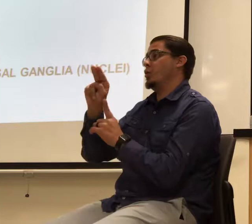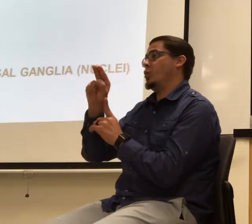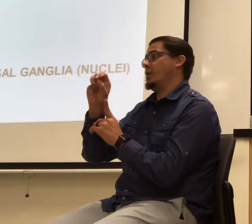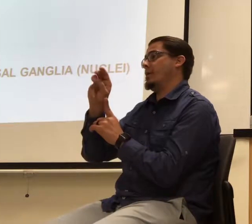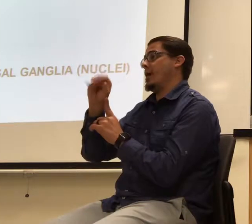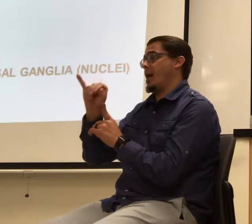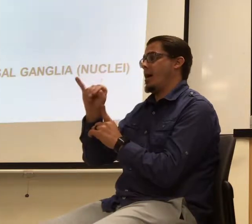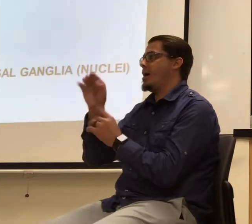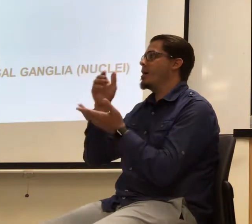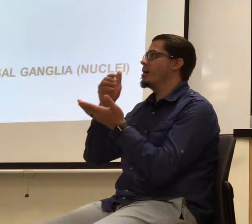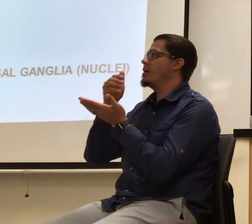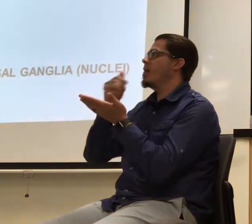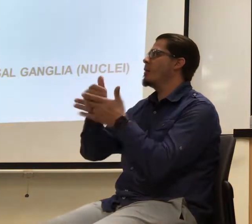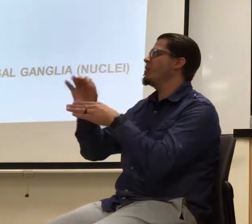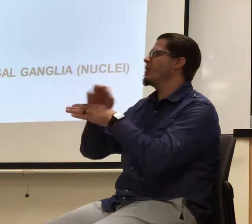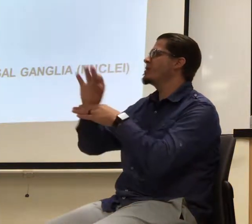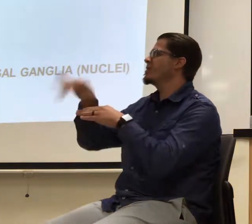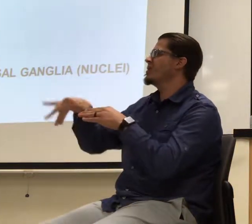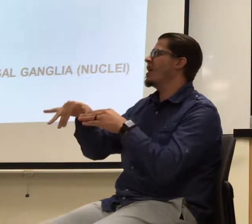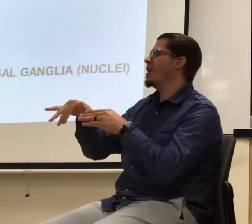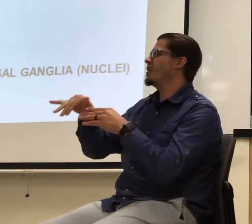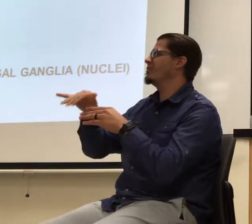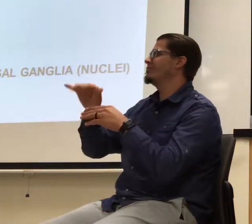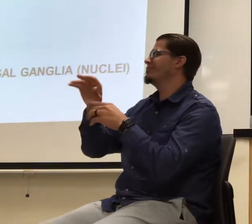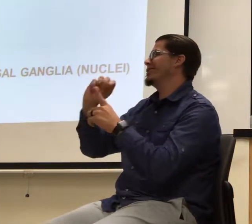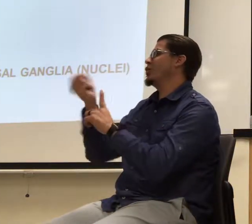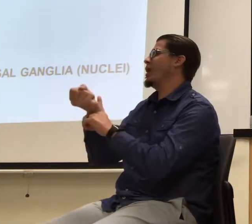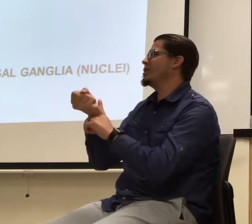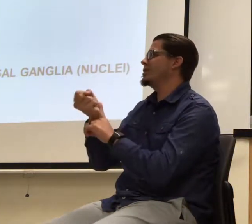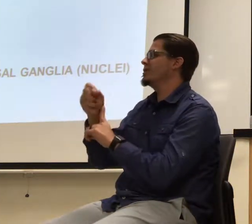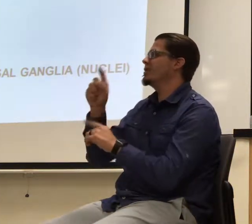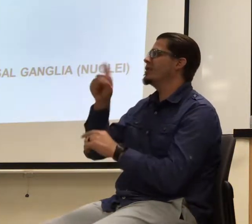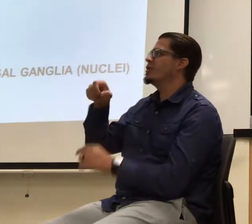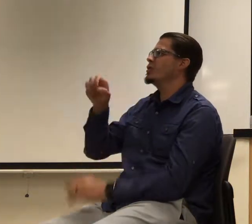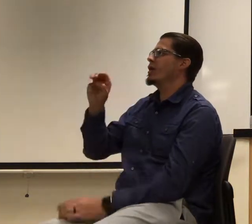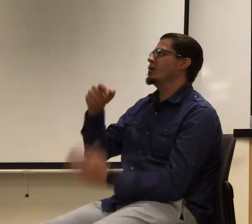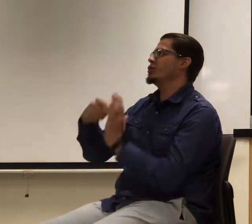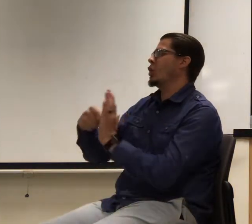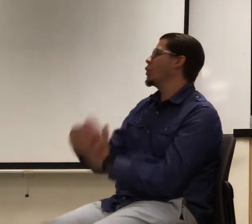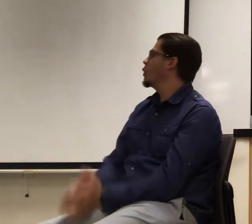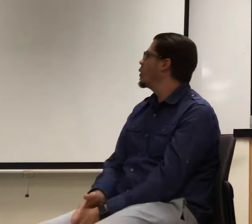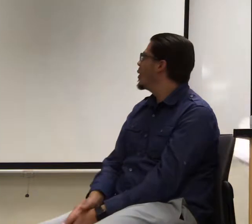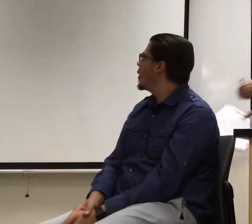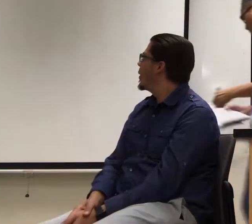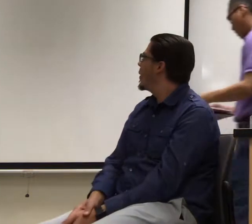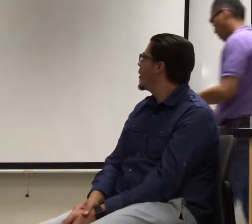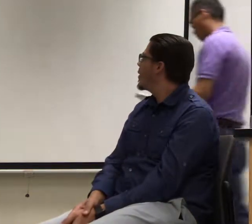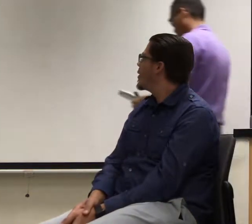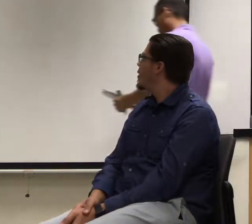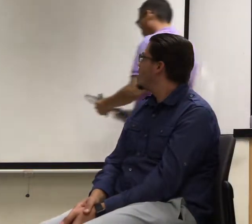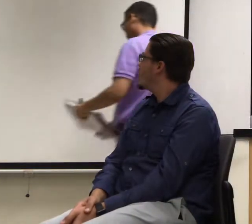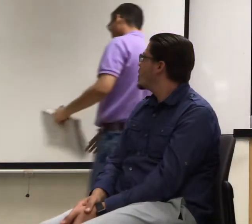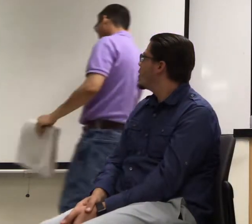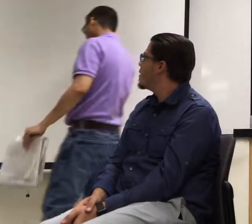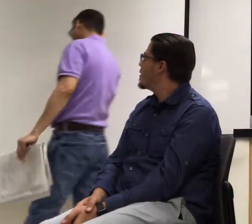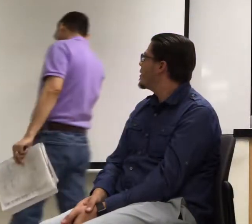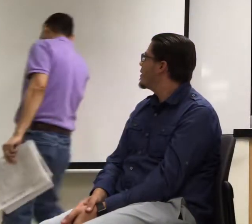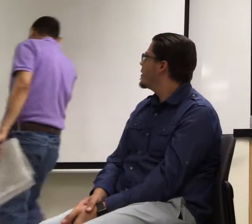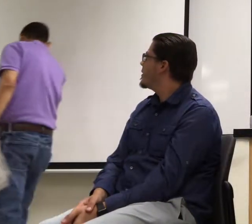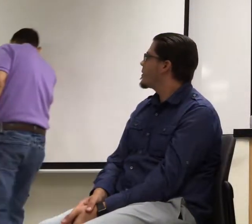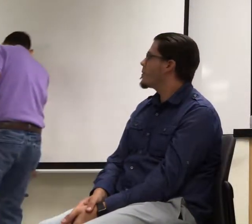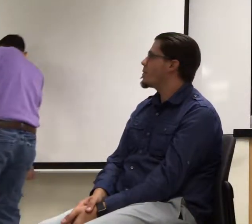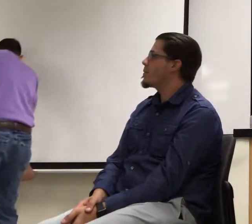capacity. So I kind of have to map it out. So let me kind of blank the screen for a little bit and map it out for you.